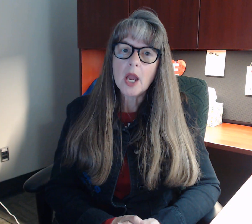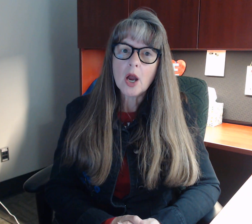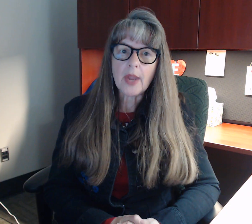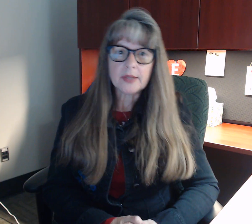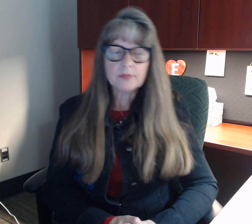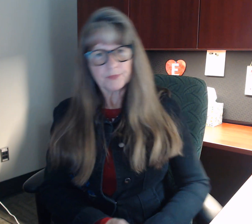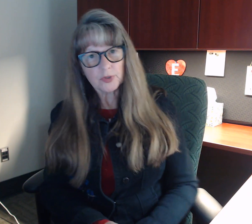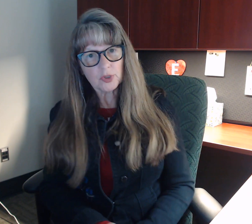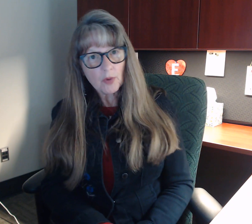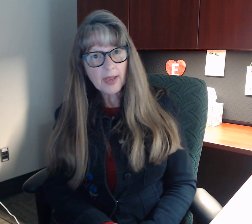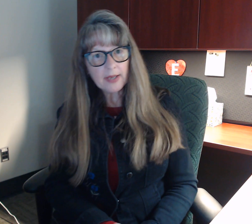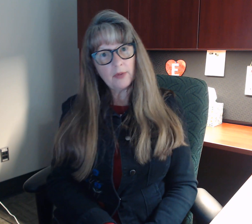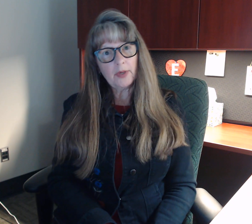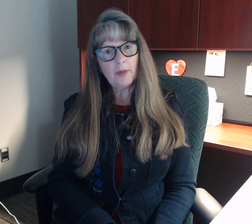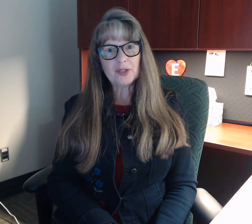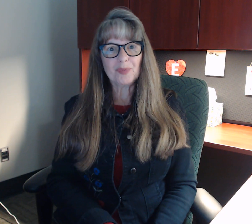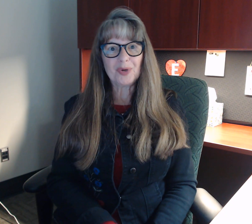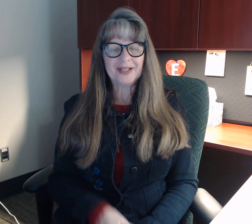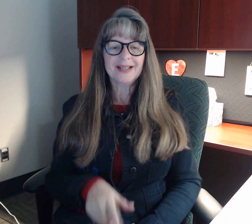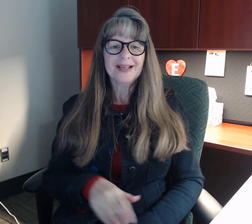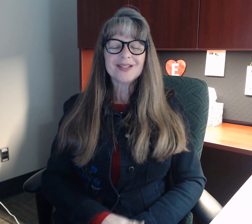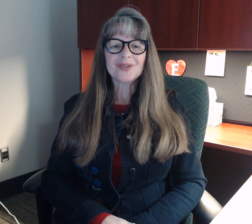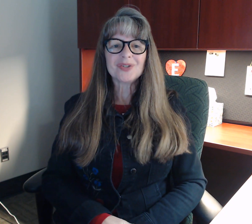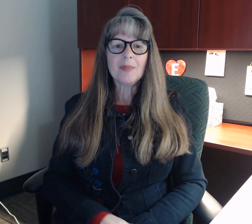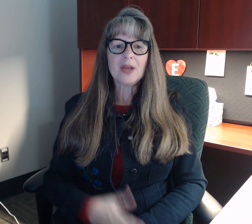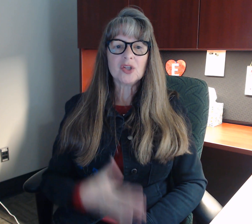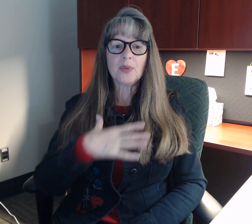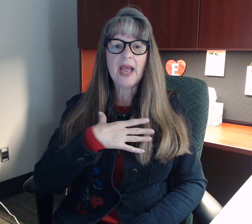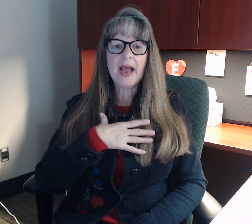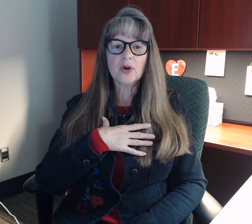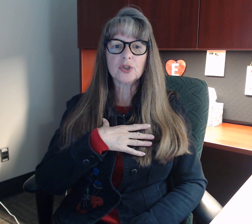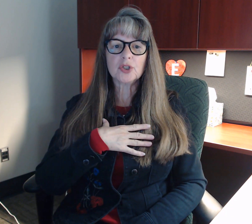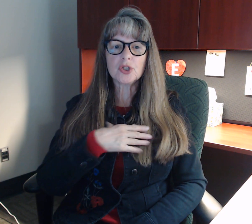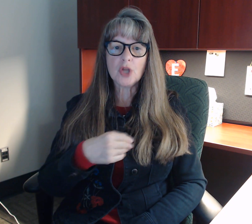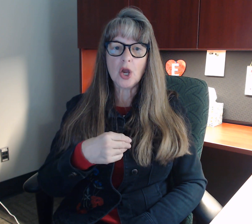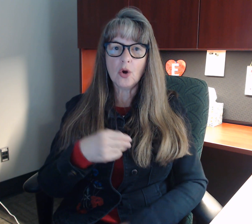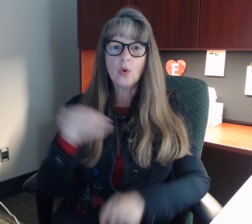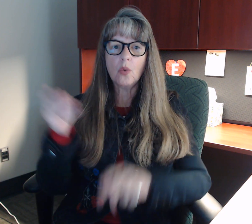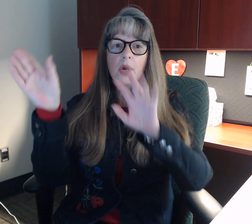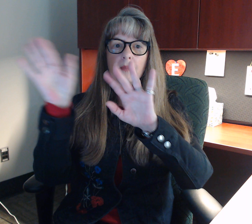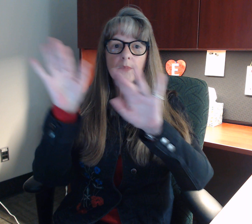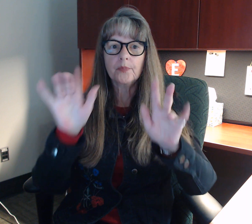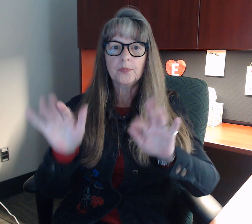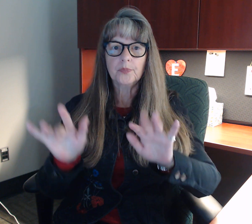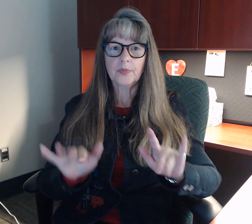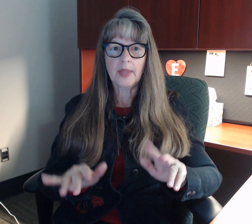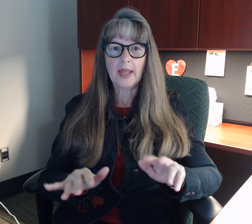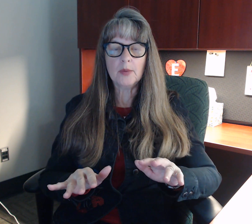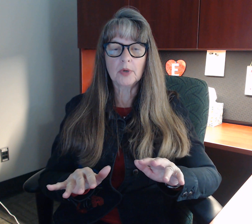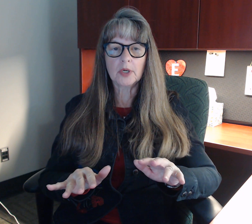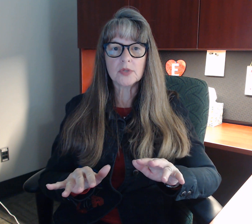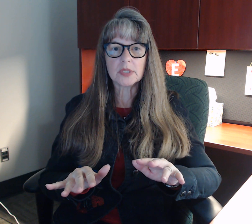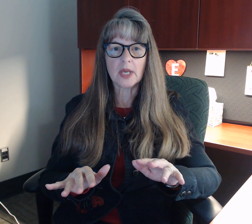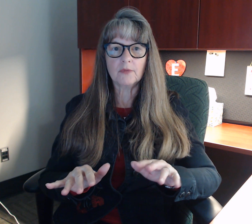Okay, snowman. Here we go back to America. So snowman. So we have our snow, and then we're going to do the sign for